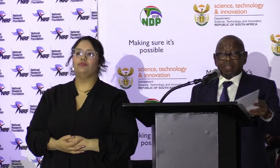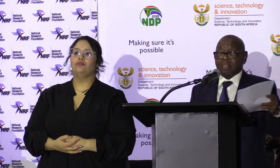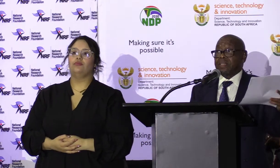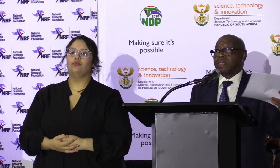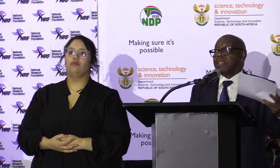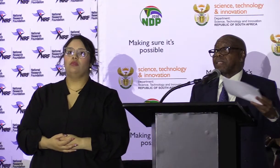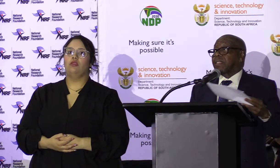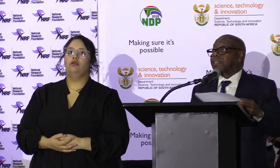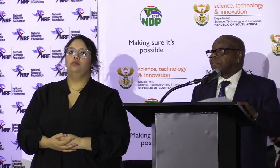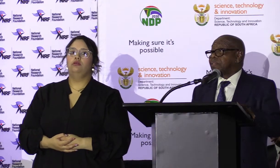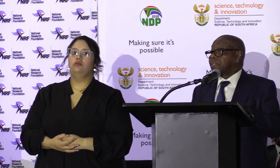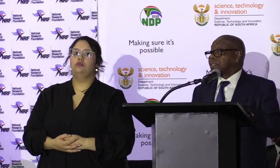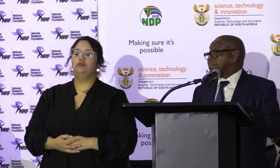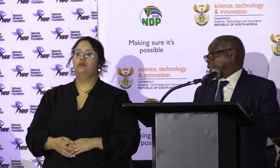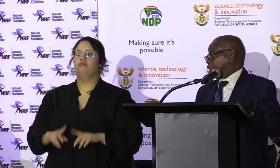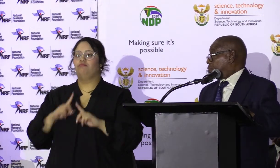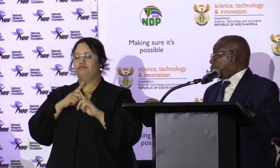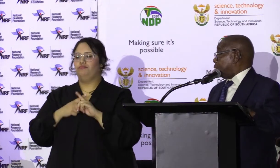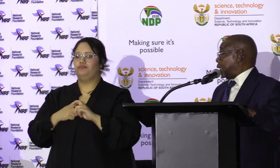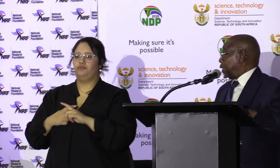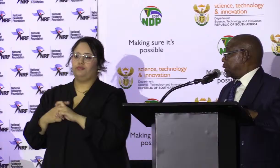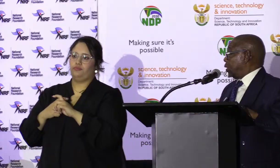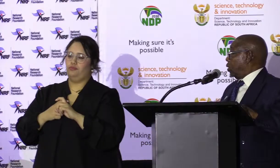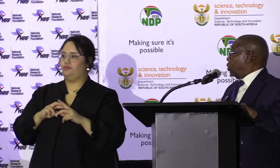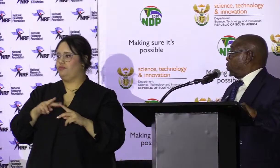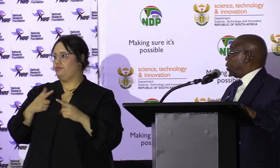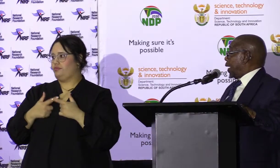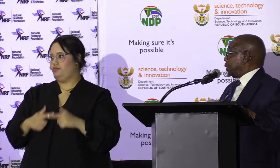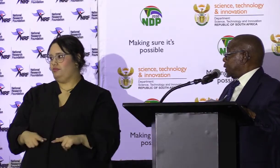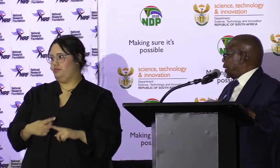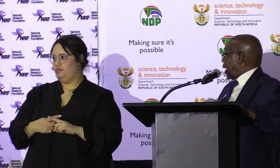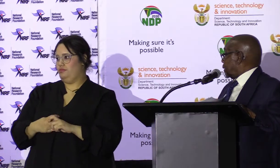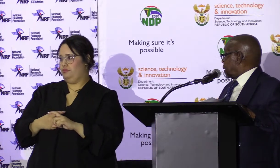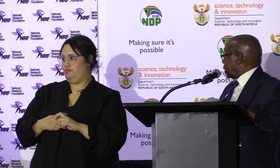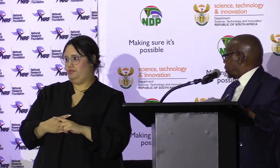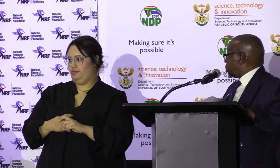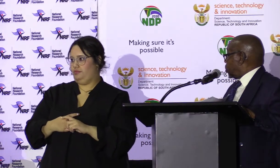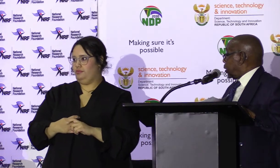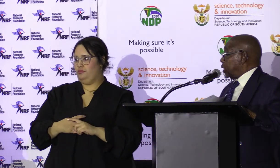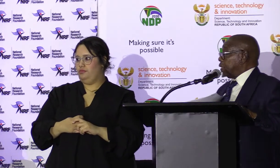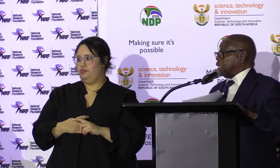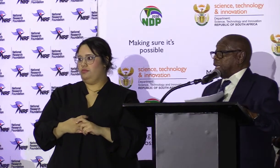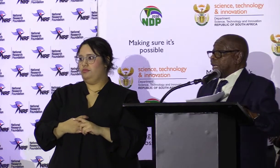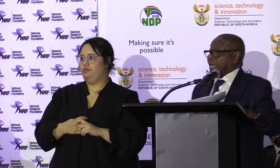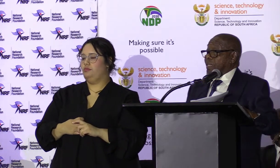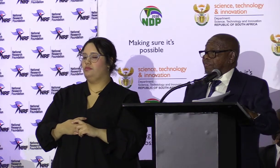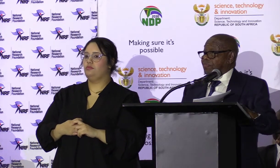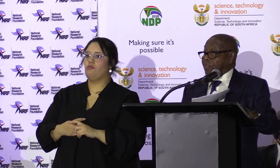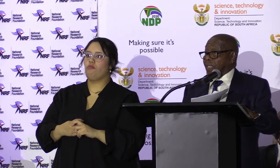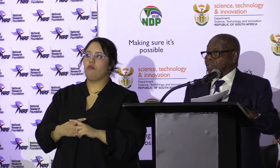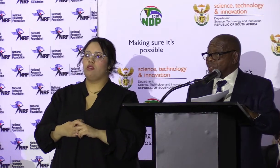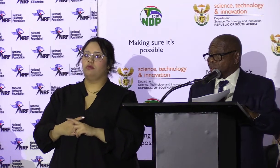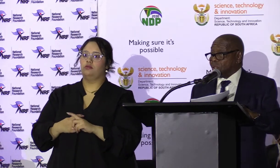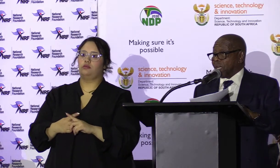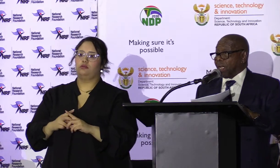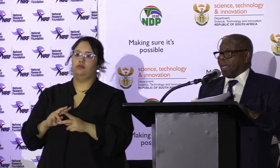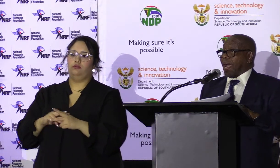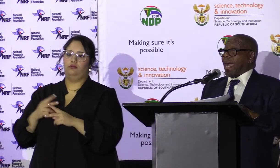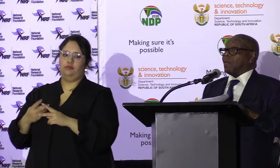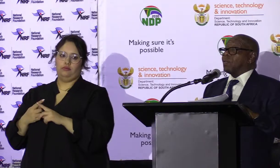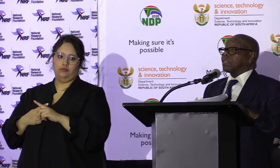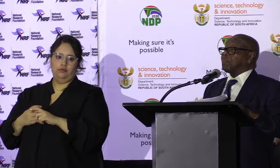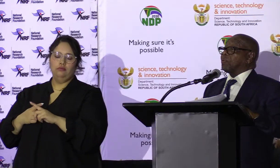Ningabe senithi ngisebenzisa imali kahulumeni ukulanda izingane zasesikoleni engangifunda